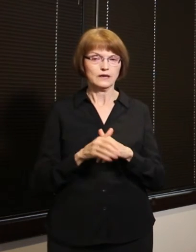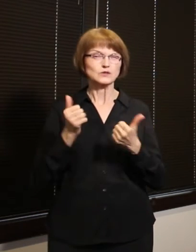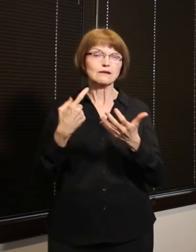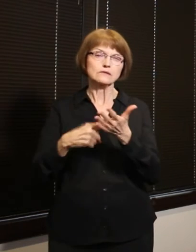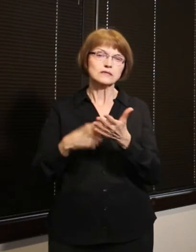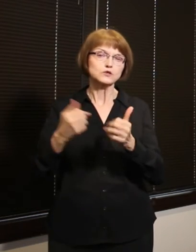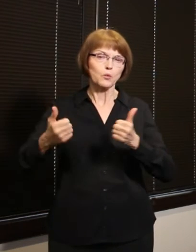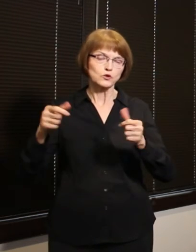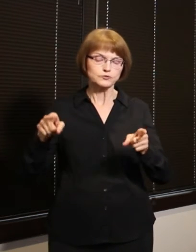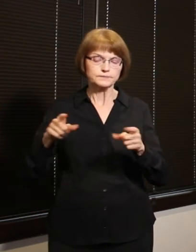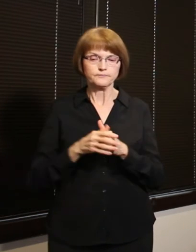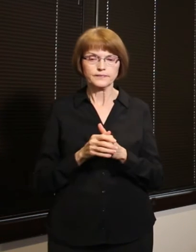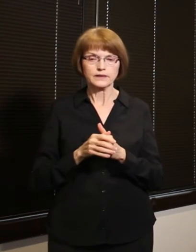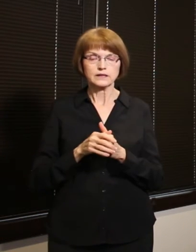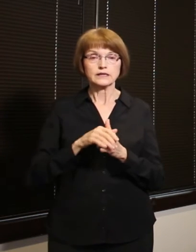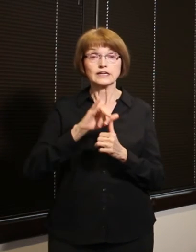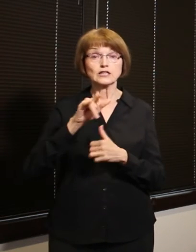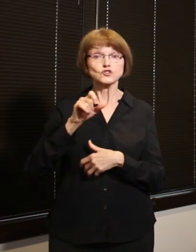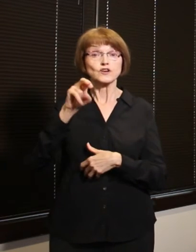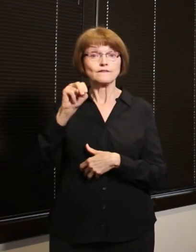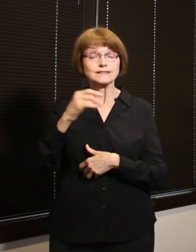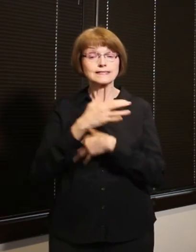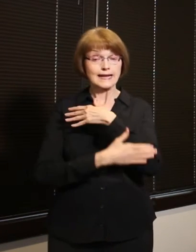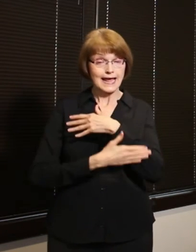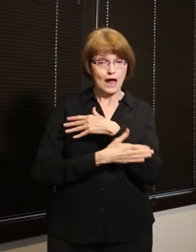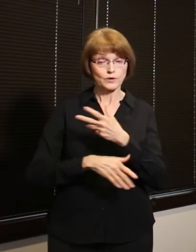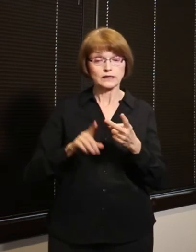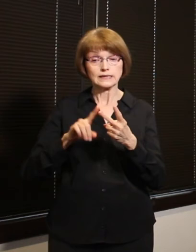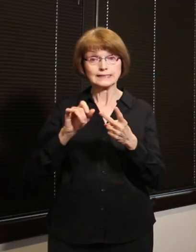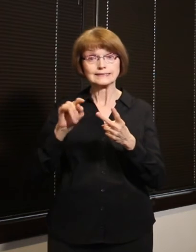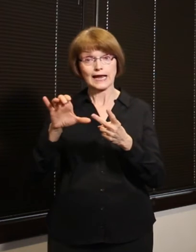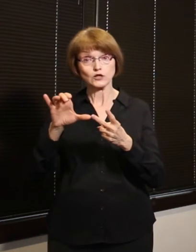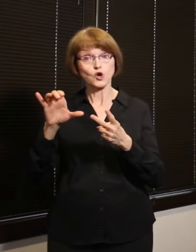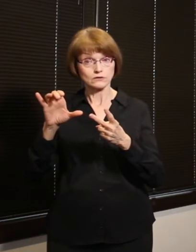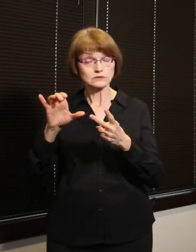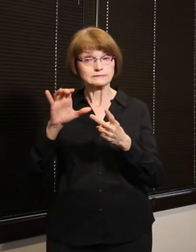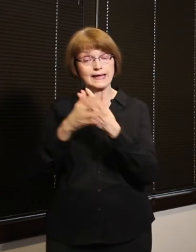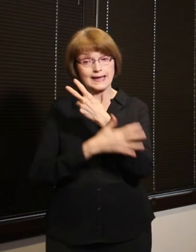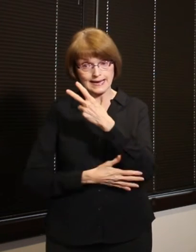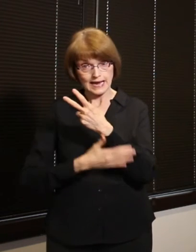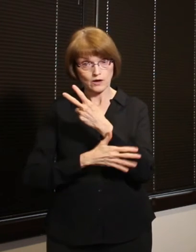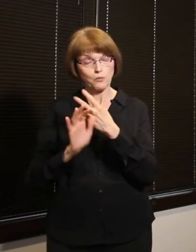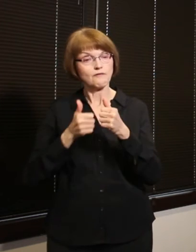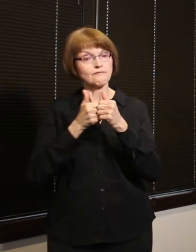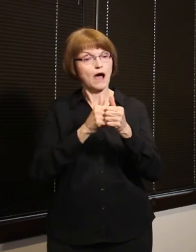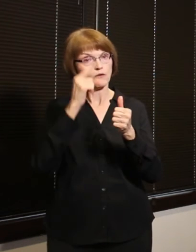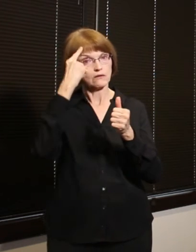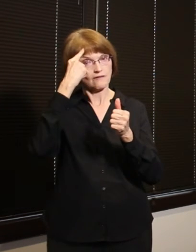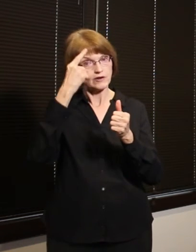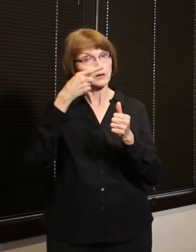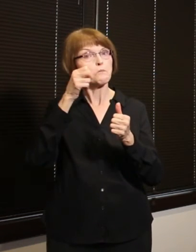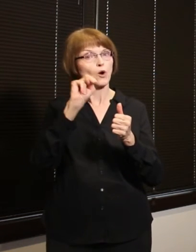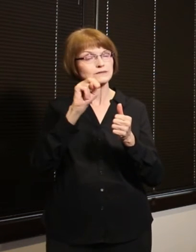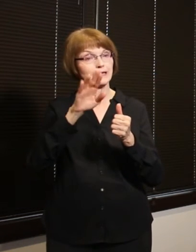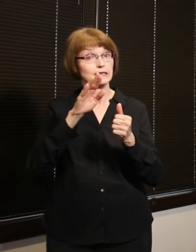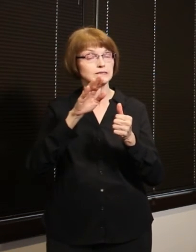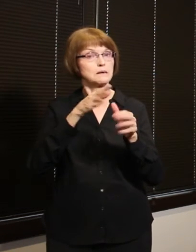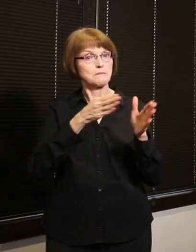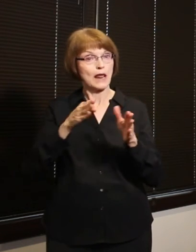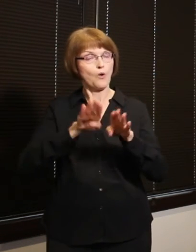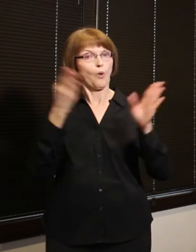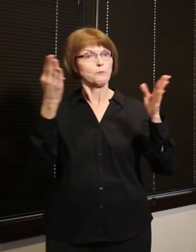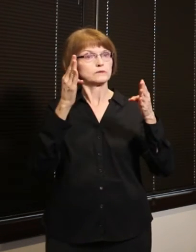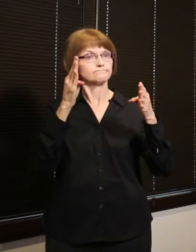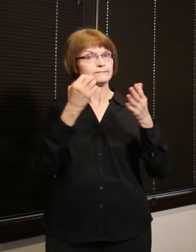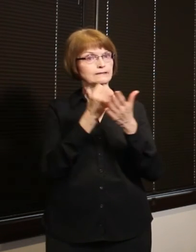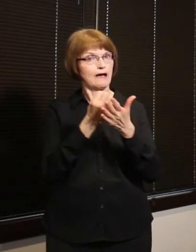Jefferson County and St. Charles County have both announced that they plan to follow Governor Parson's reopening plan on Monday, May 4th. Mm-hmm. What